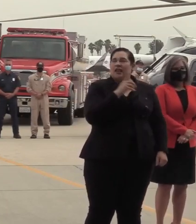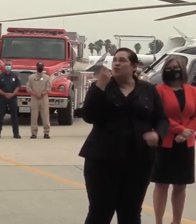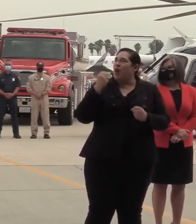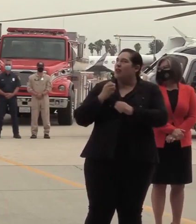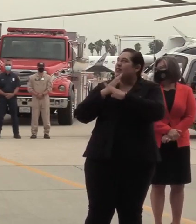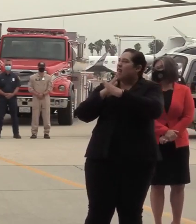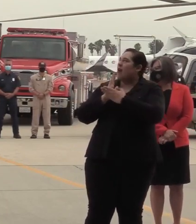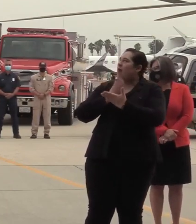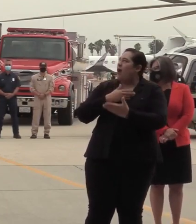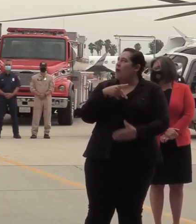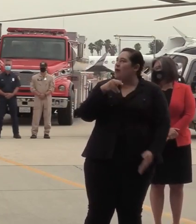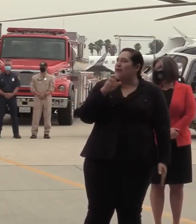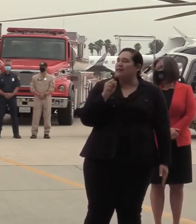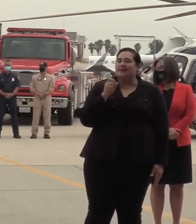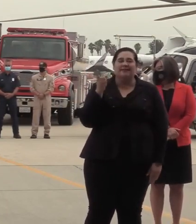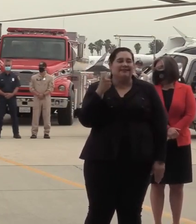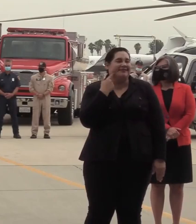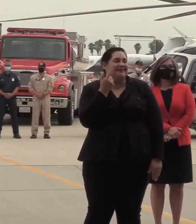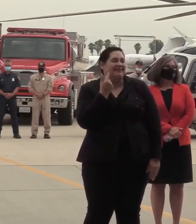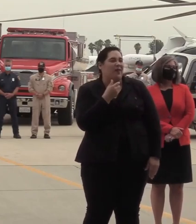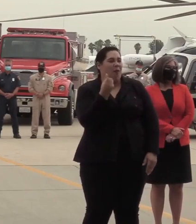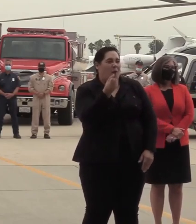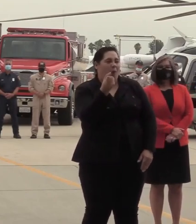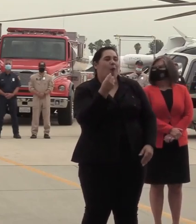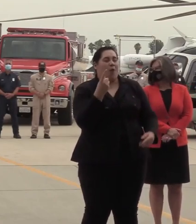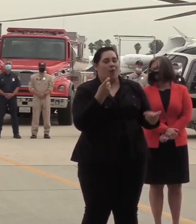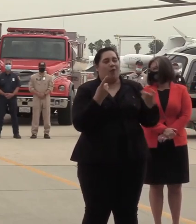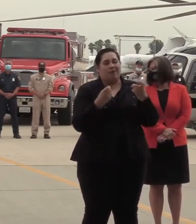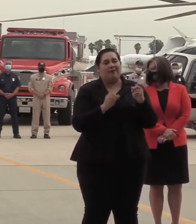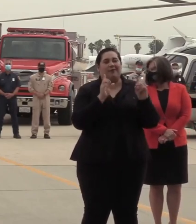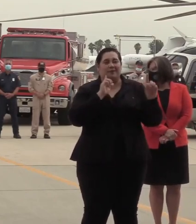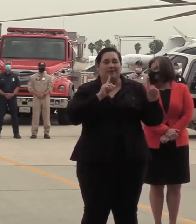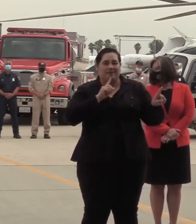one second, then I'll take any questions. Well, we'll take questions.